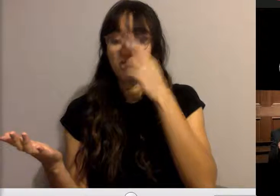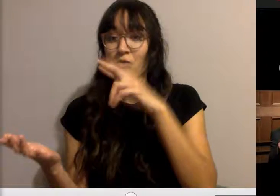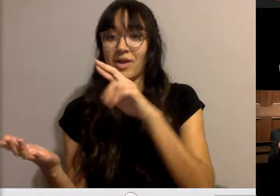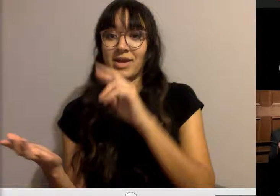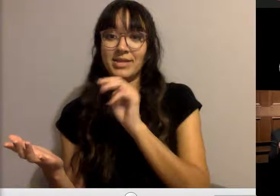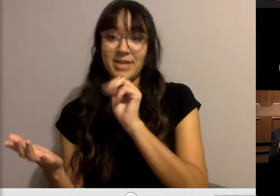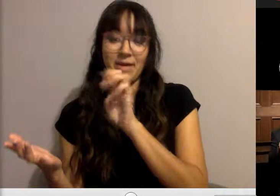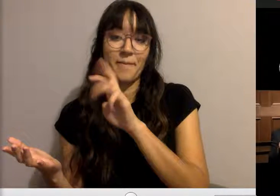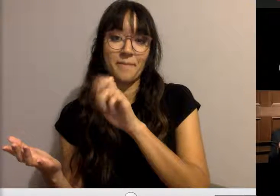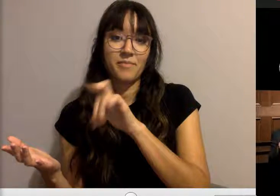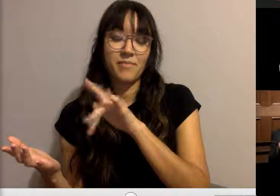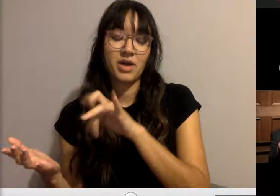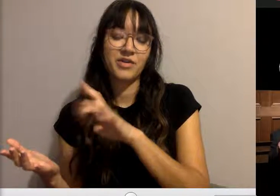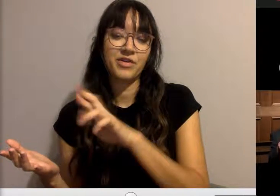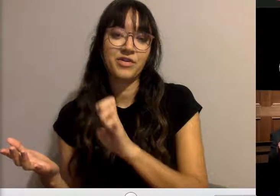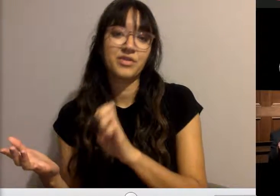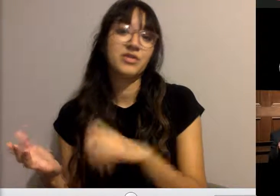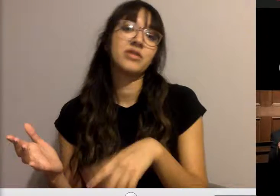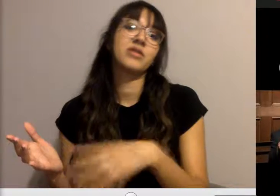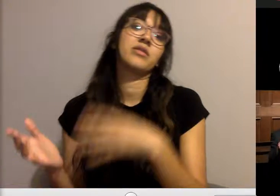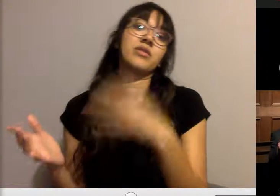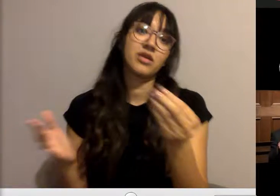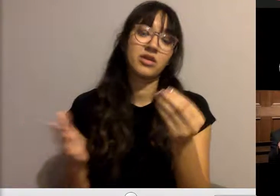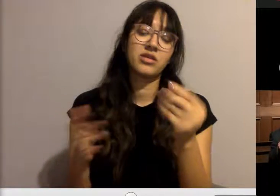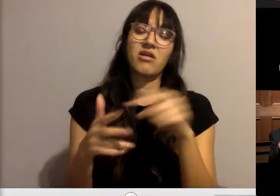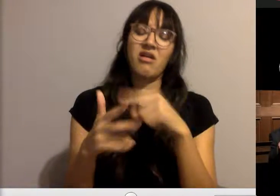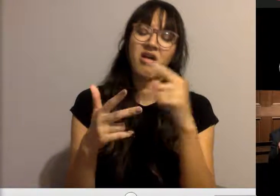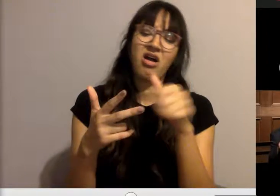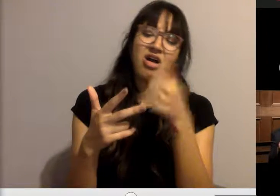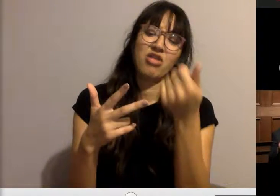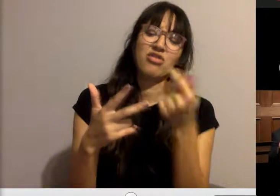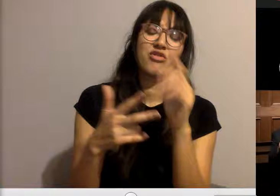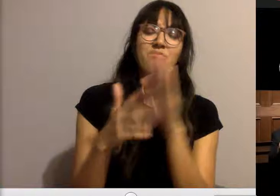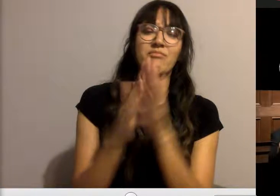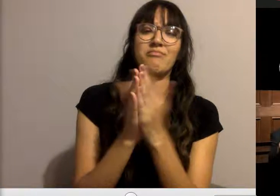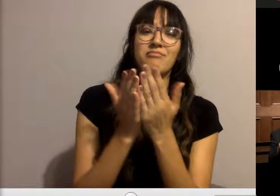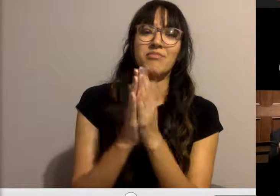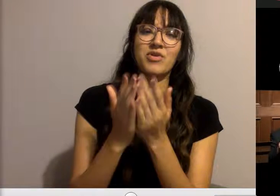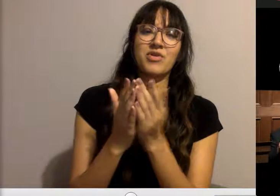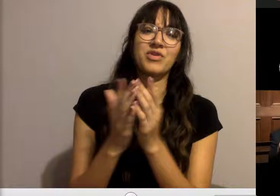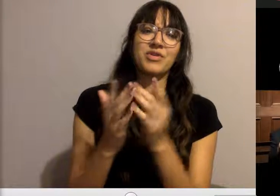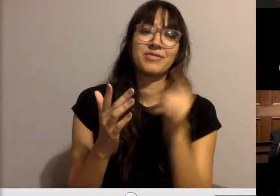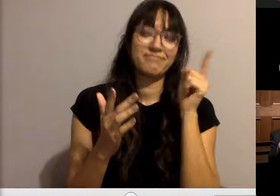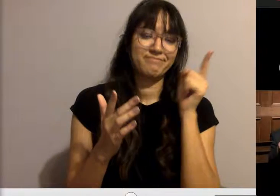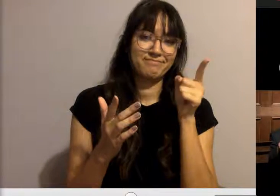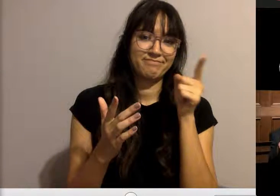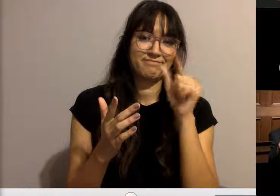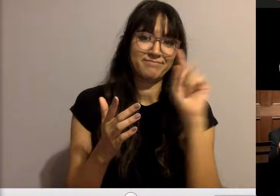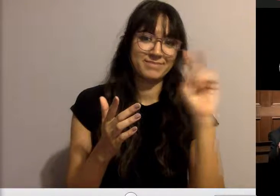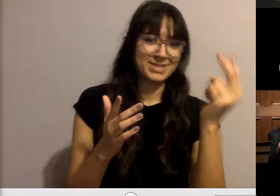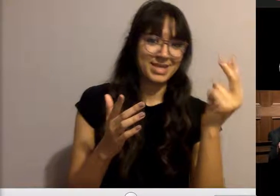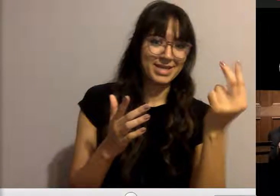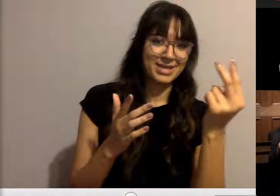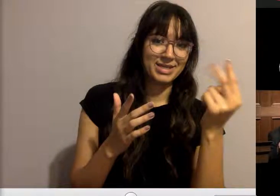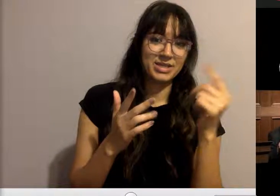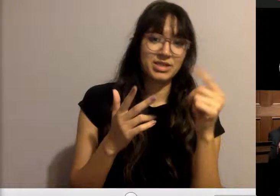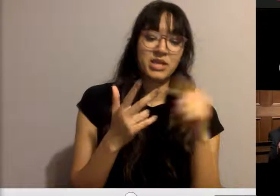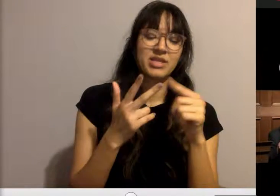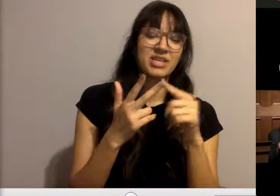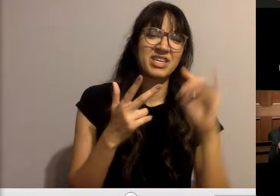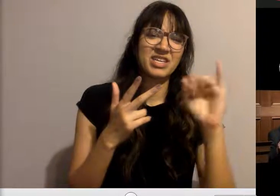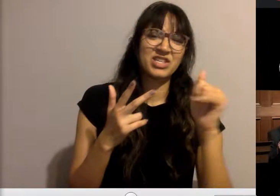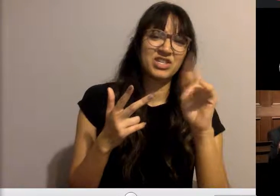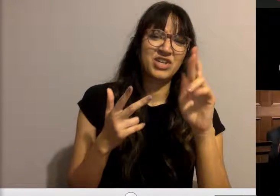the collapse of complex societies back in about 1988. And then I imagine how many of you have read Jared Diamond's book,